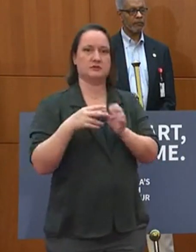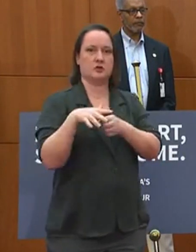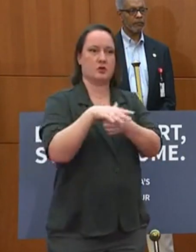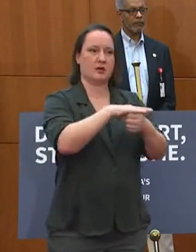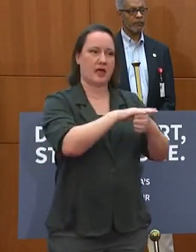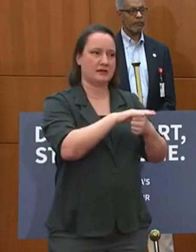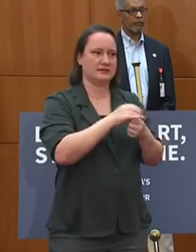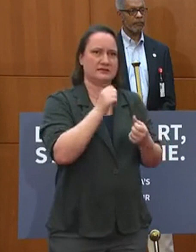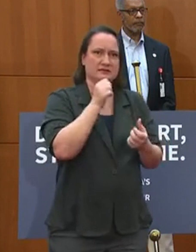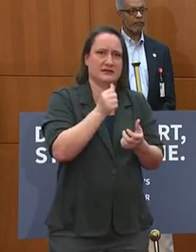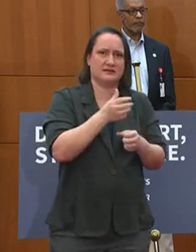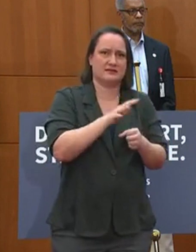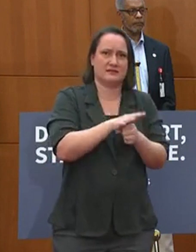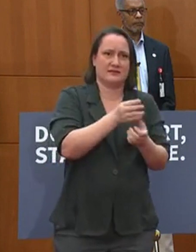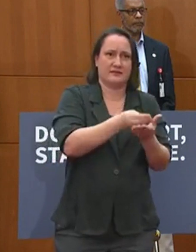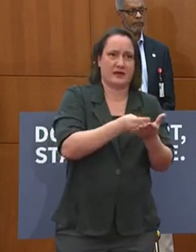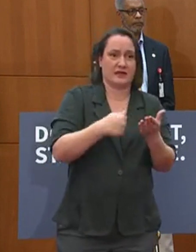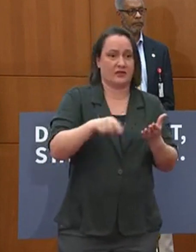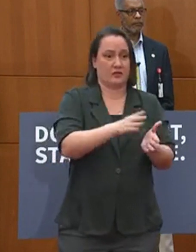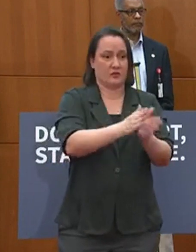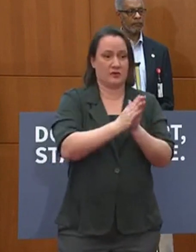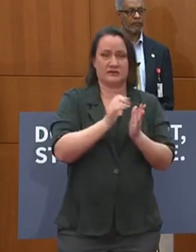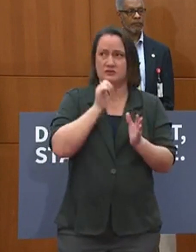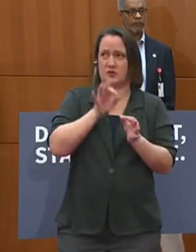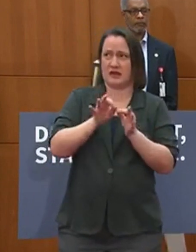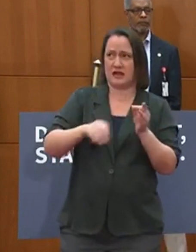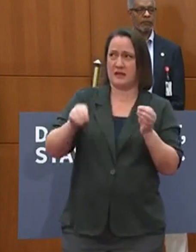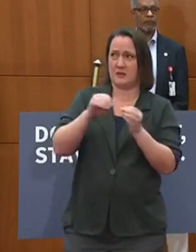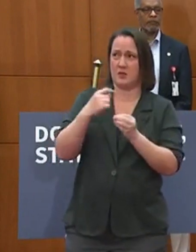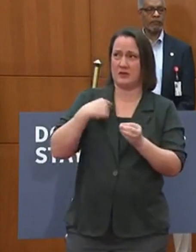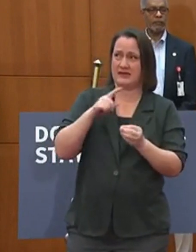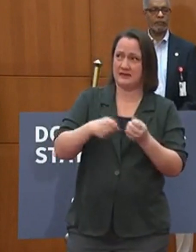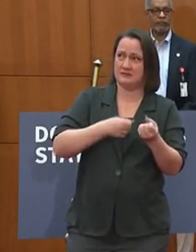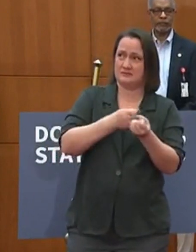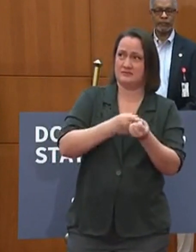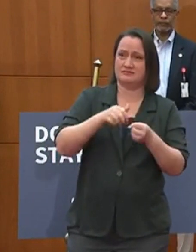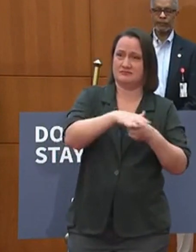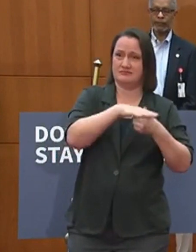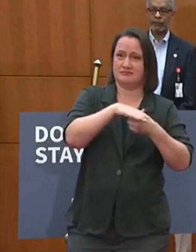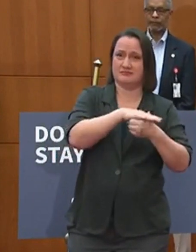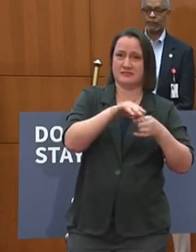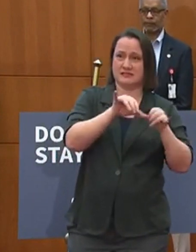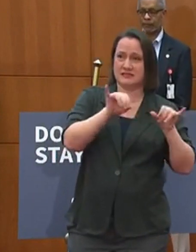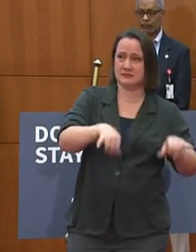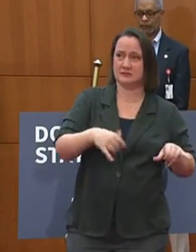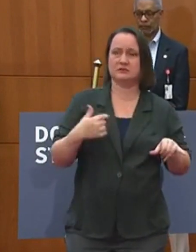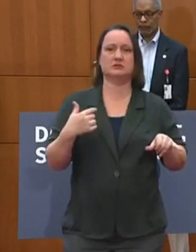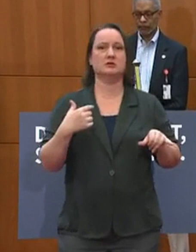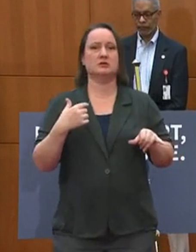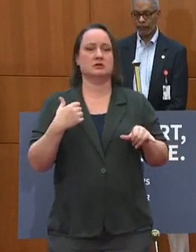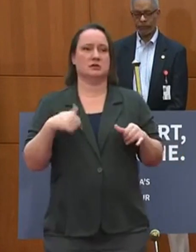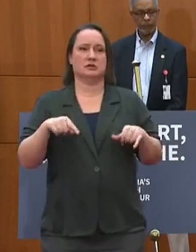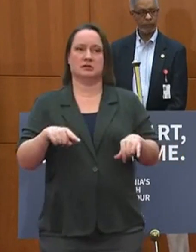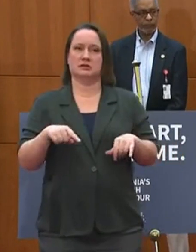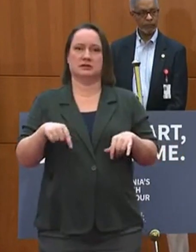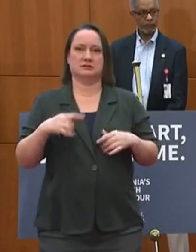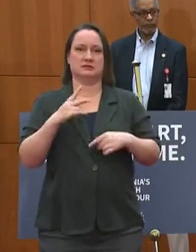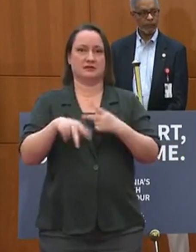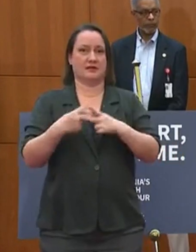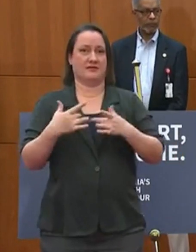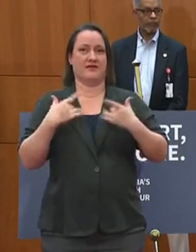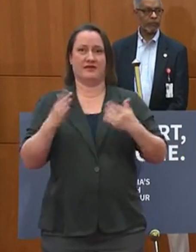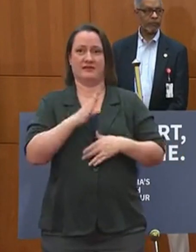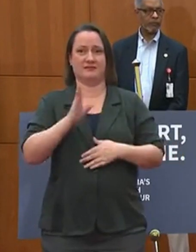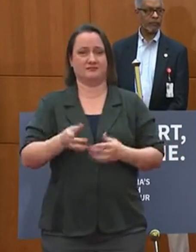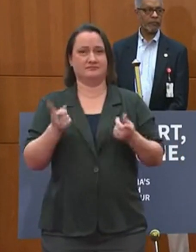request from them, please don't delay anymore because we need that money here. It's an unprecedented event. The governor